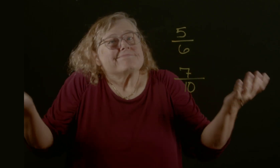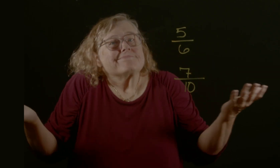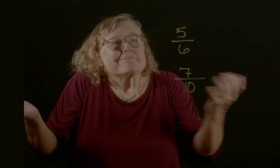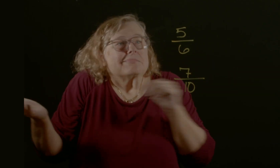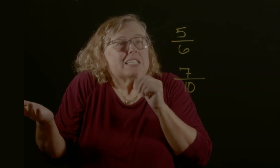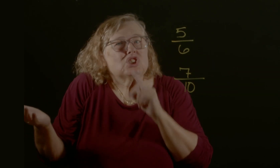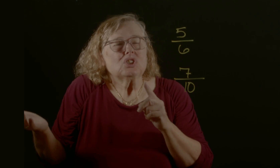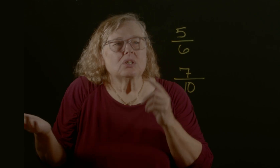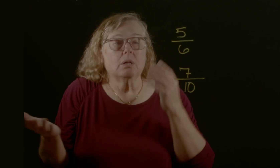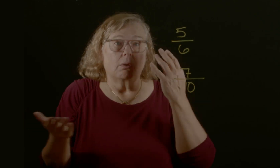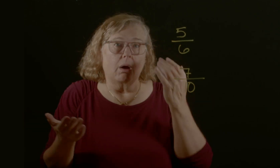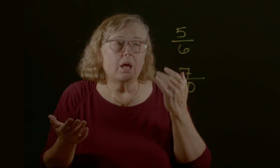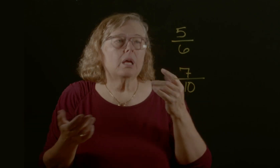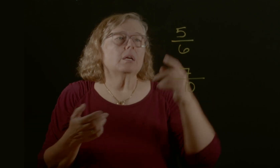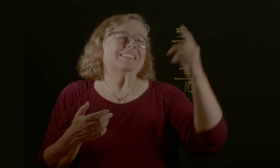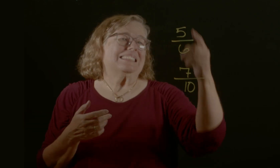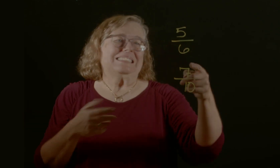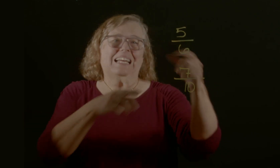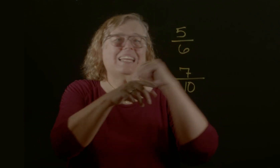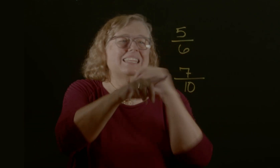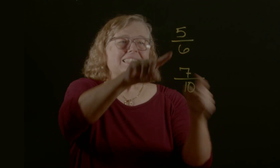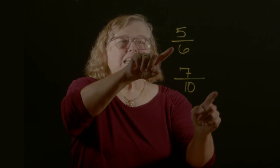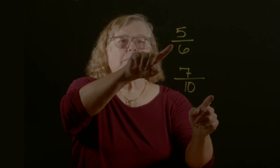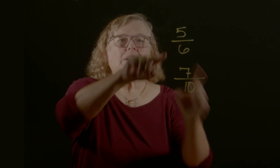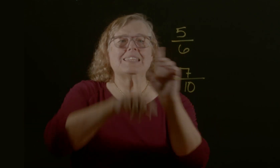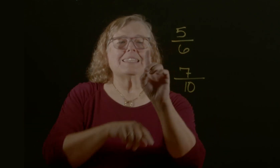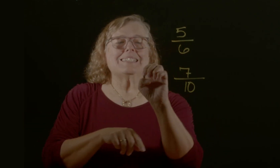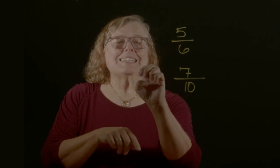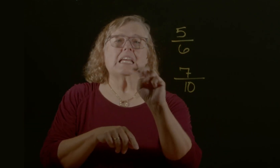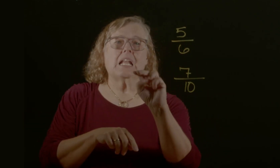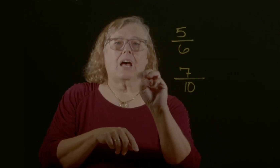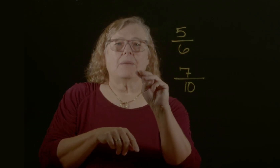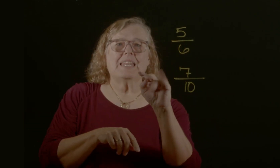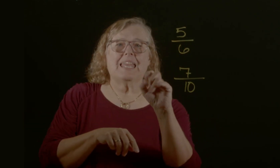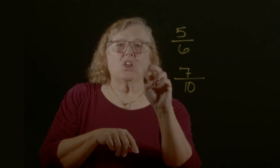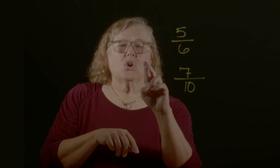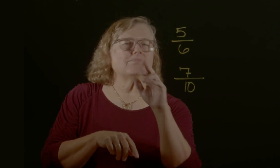sure. Why can I not be sure? Because I don't have a common denominator.